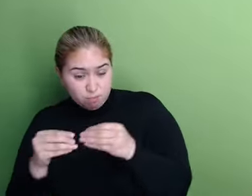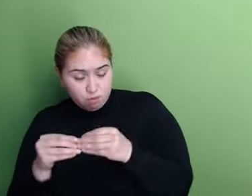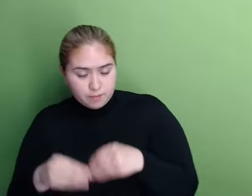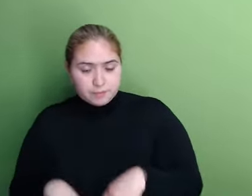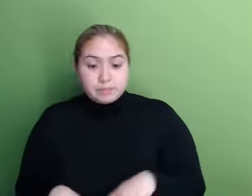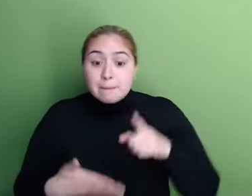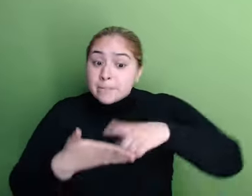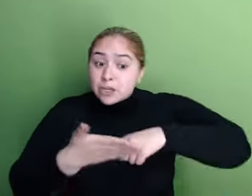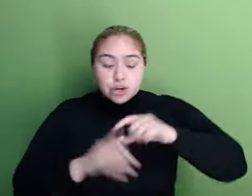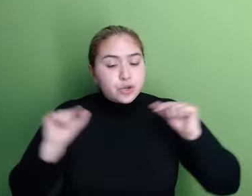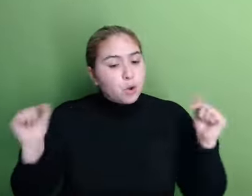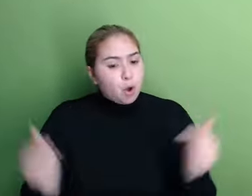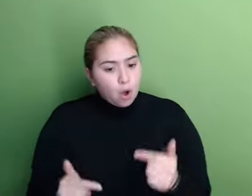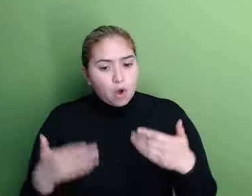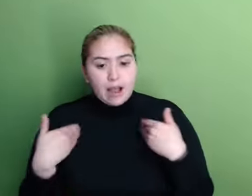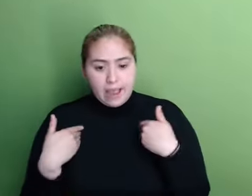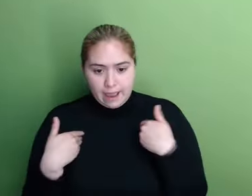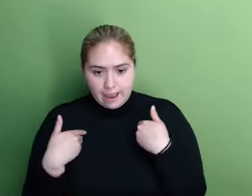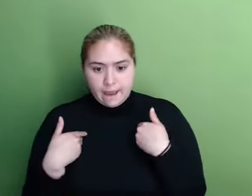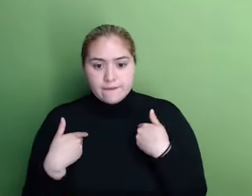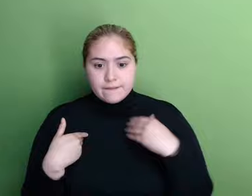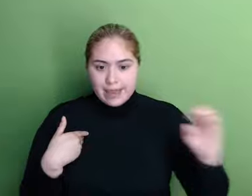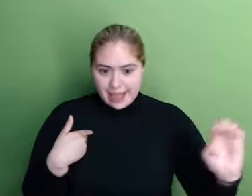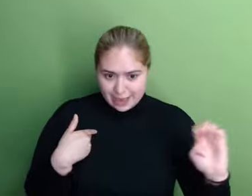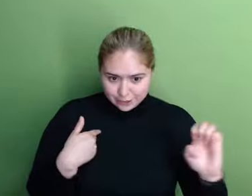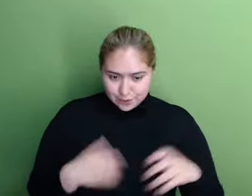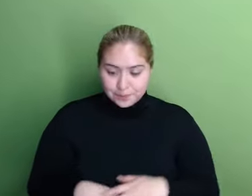table has some ectoderm. Everybody has some ectoderm?